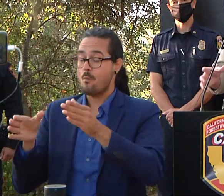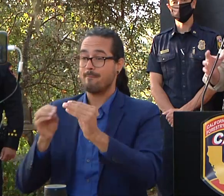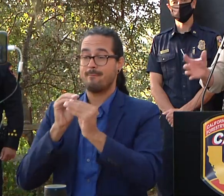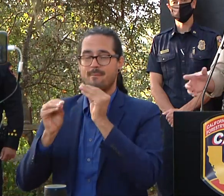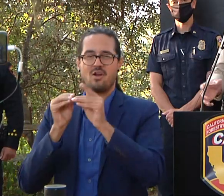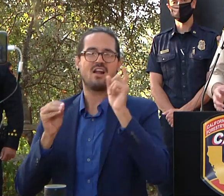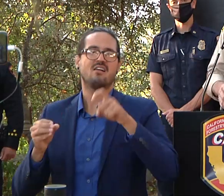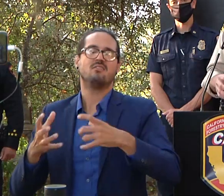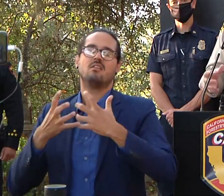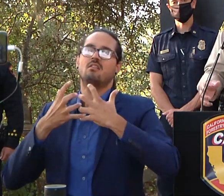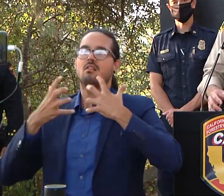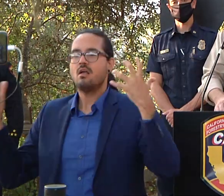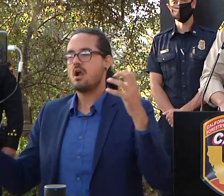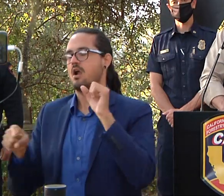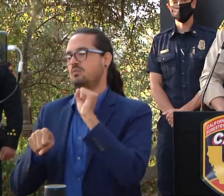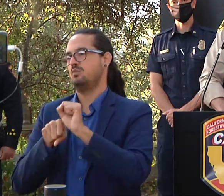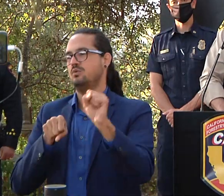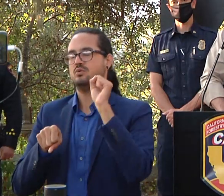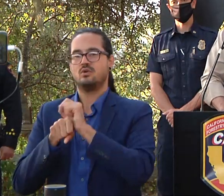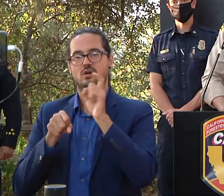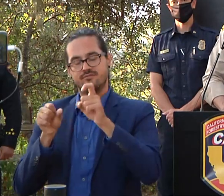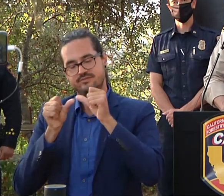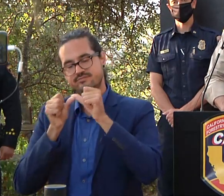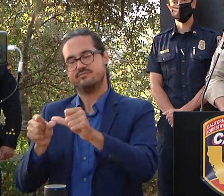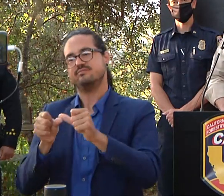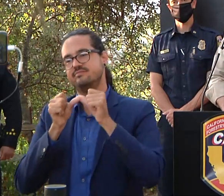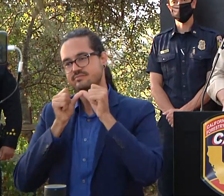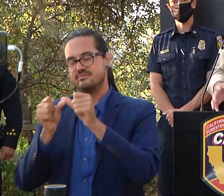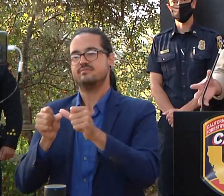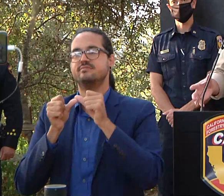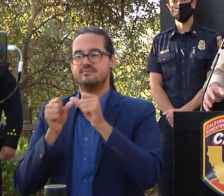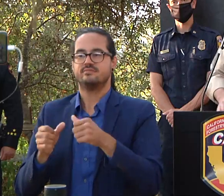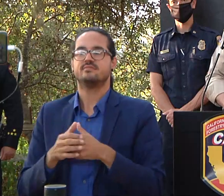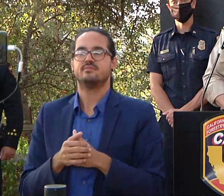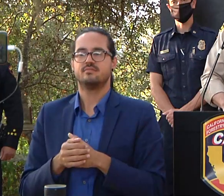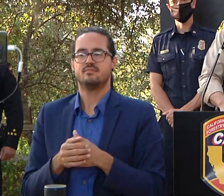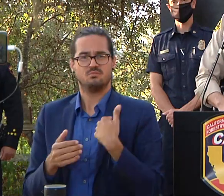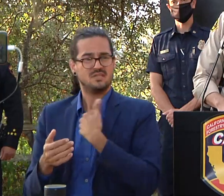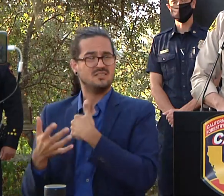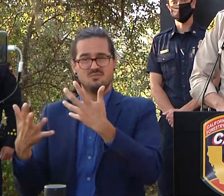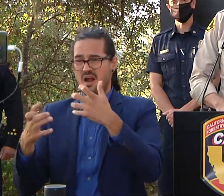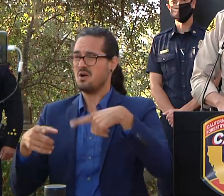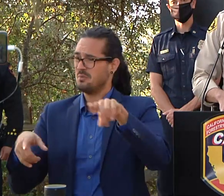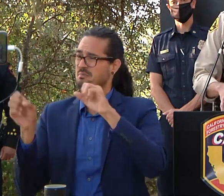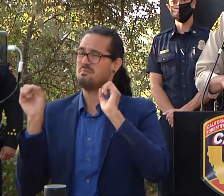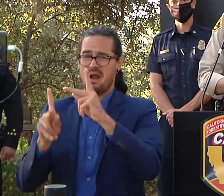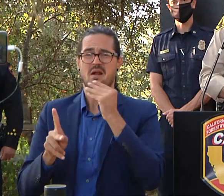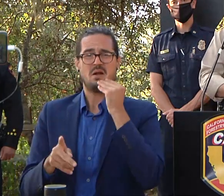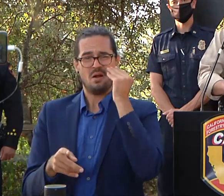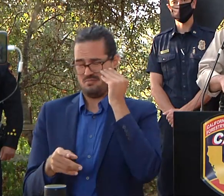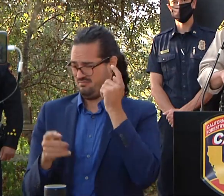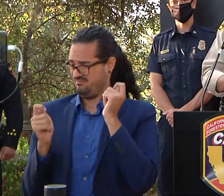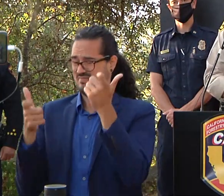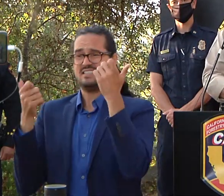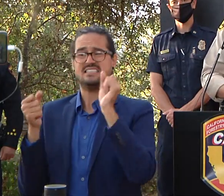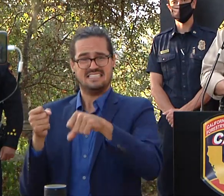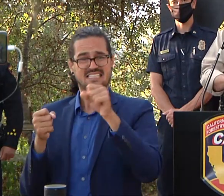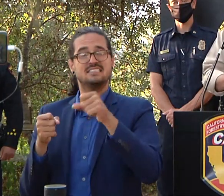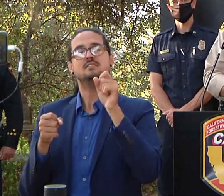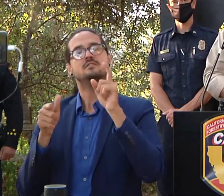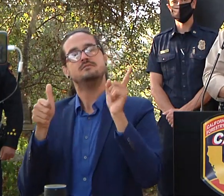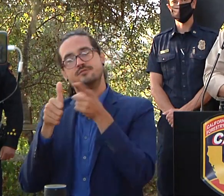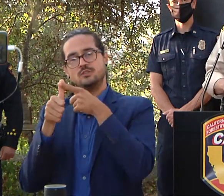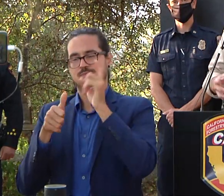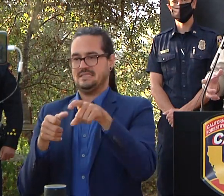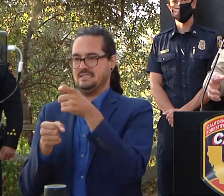those areas we want to get you back as soon as possible but we we have to do it in a way that's that's safe for you so when you come home you know you have water and you have utilities